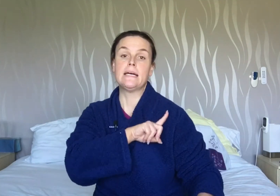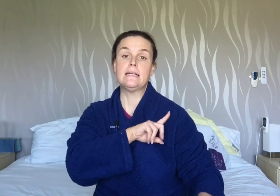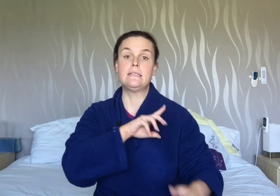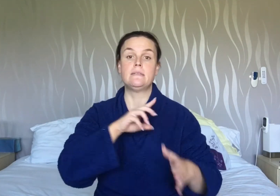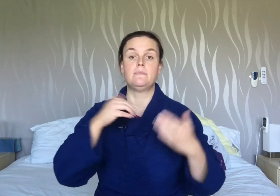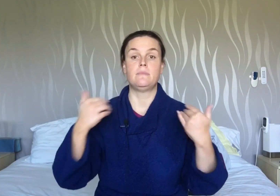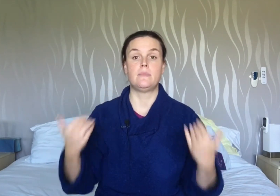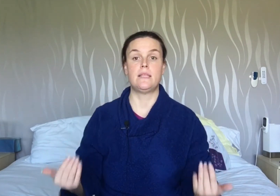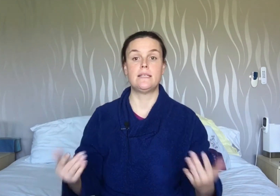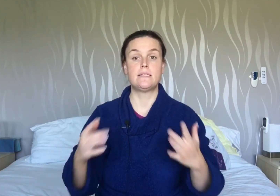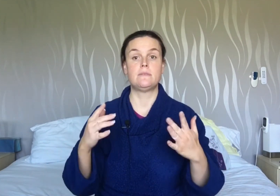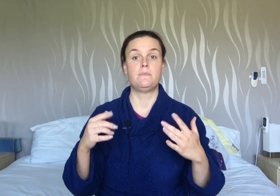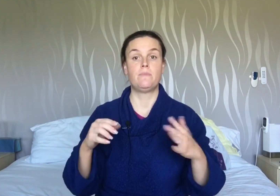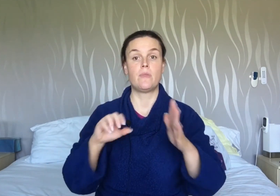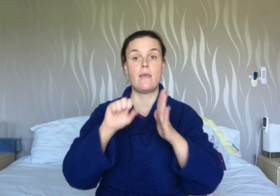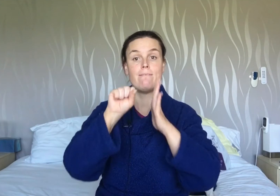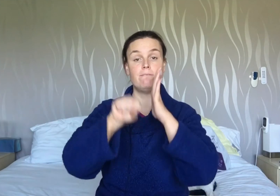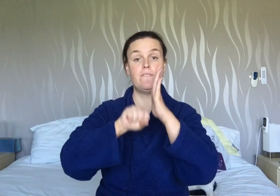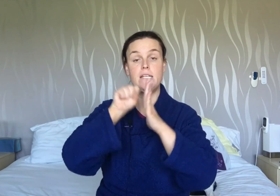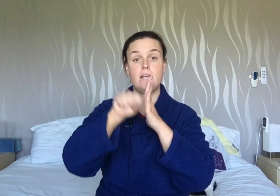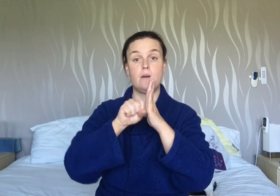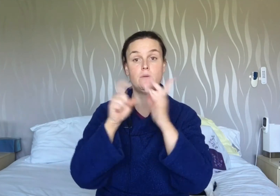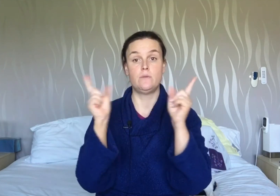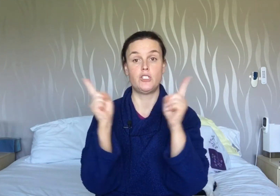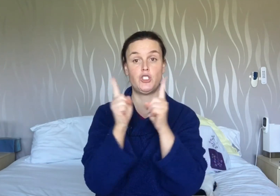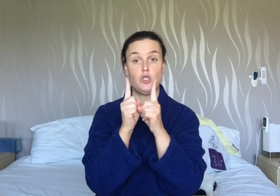Because this video short,